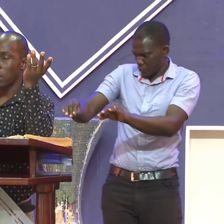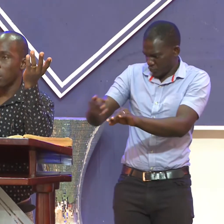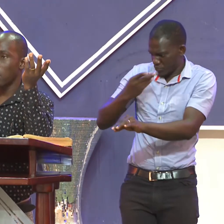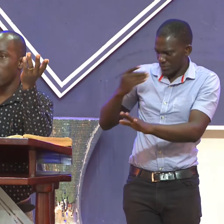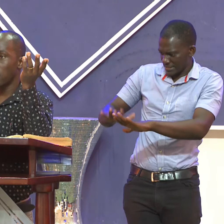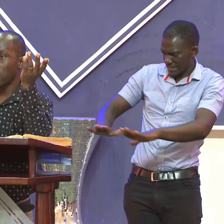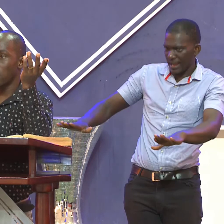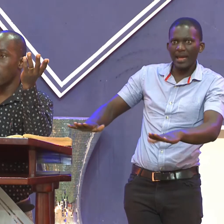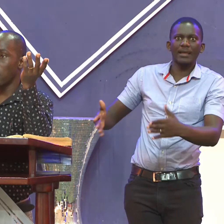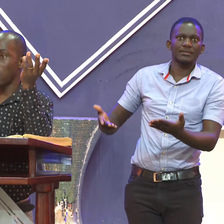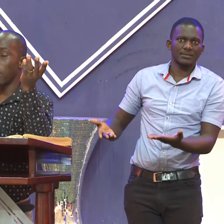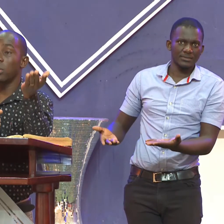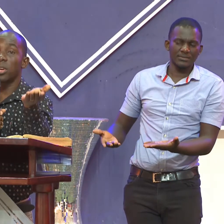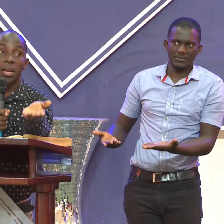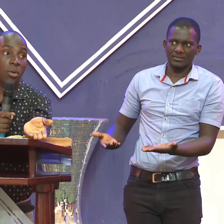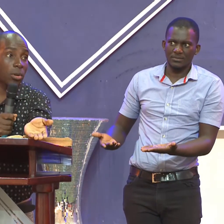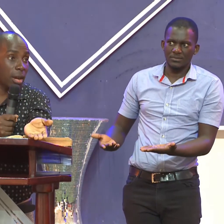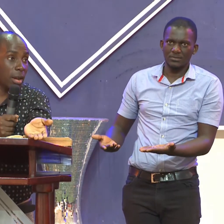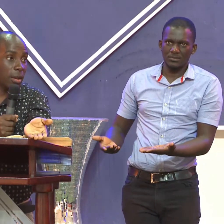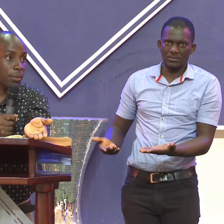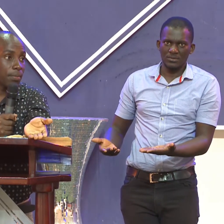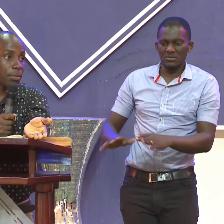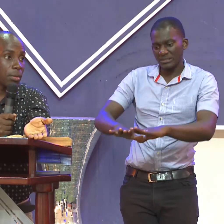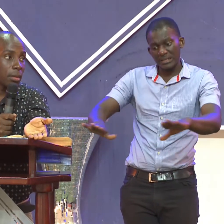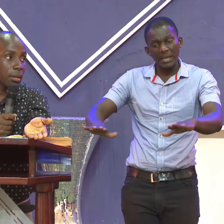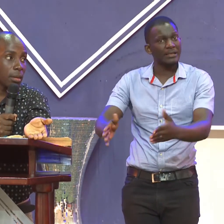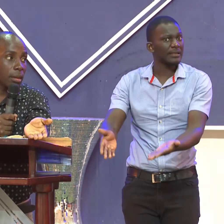it in the atmosphere. Oba nochiteka kutaka. And